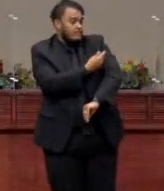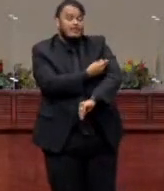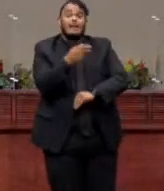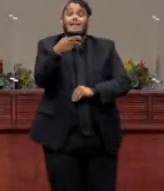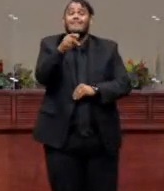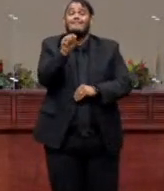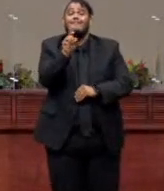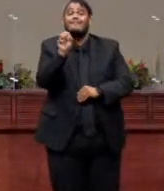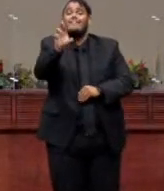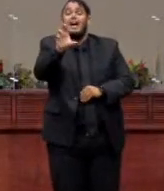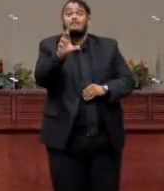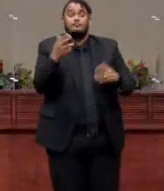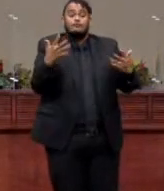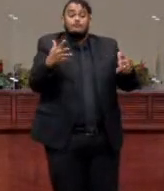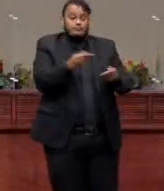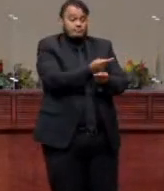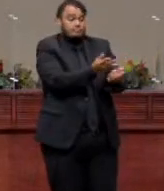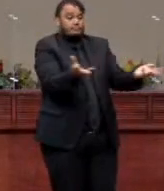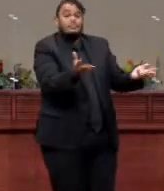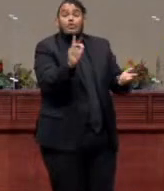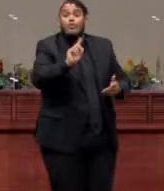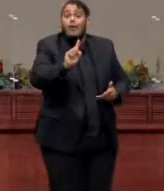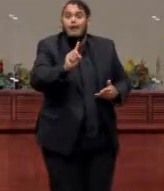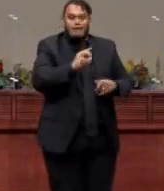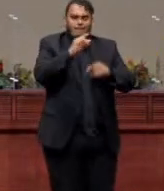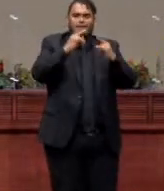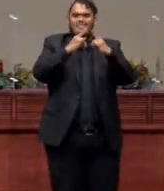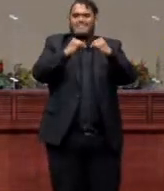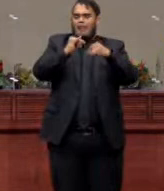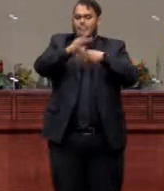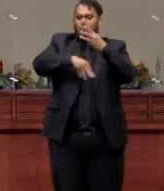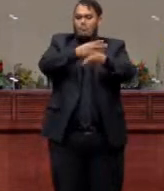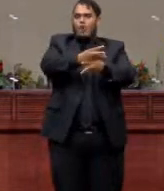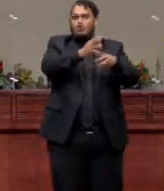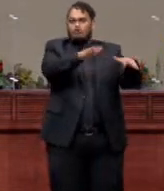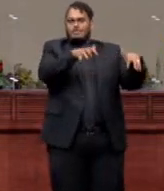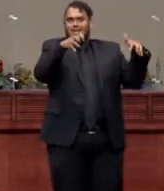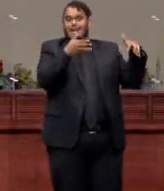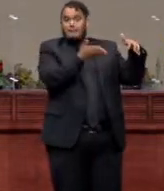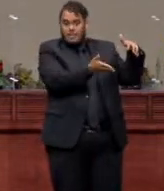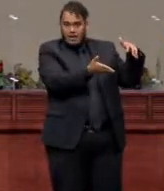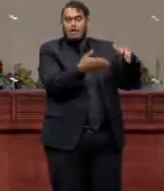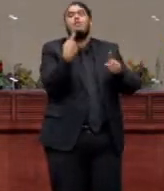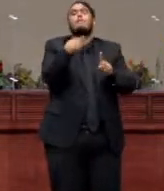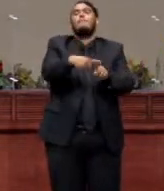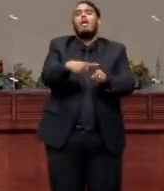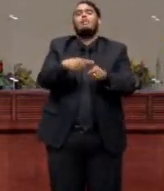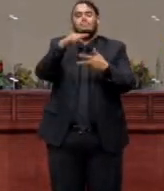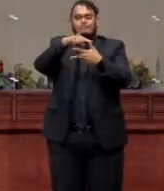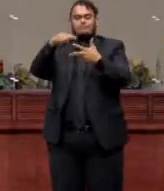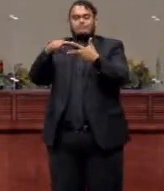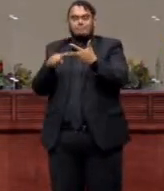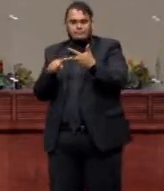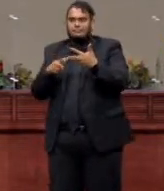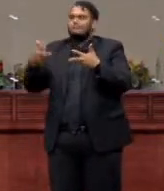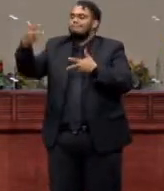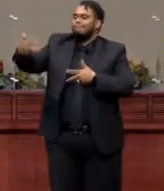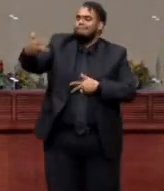Stadium vaccination site and at all Orange County sites where our mobile I Got My